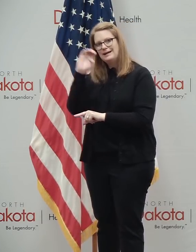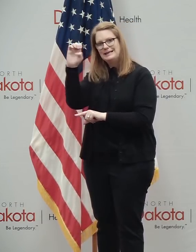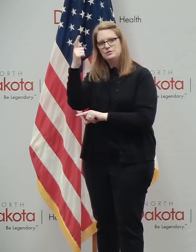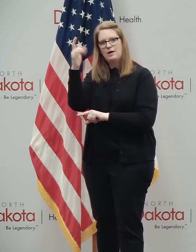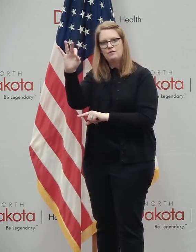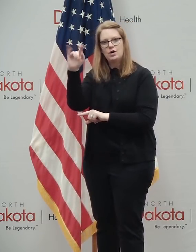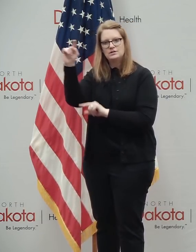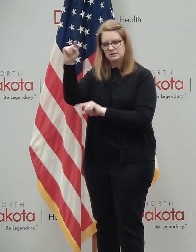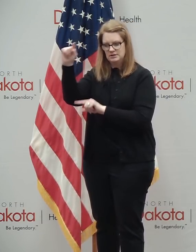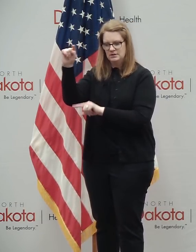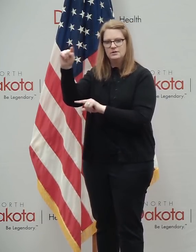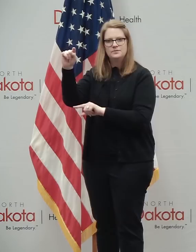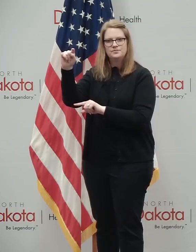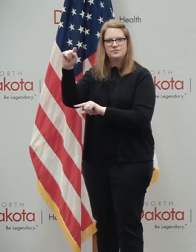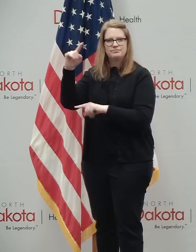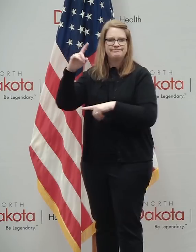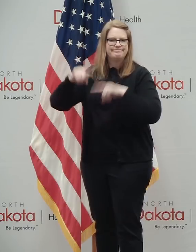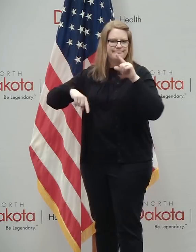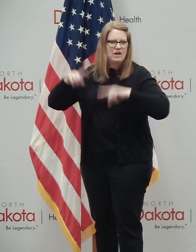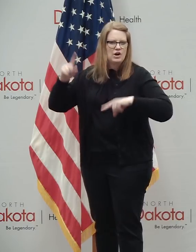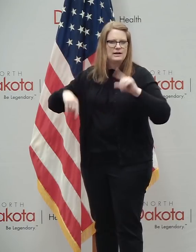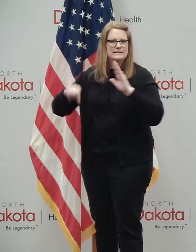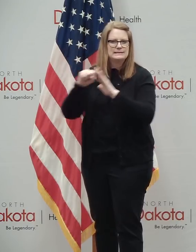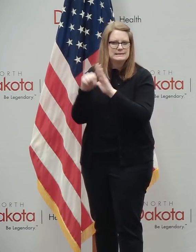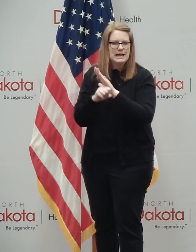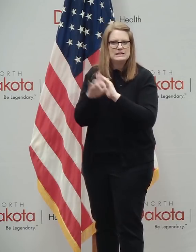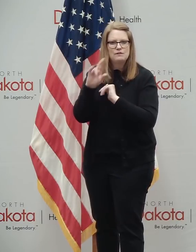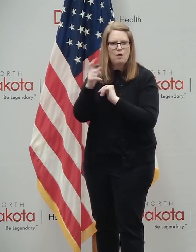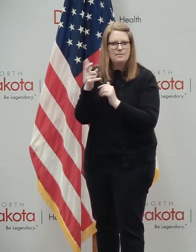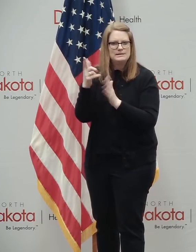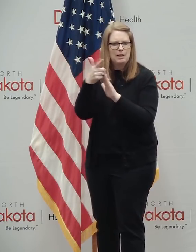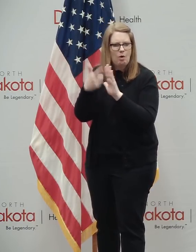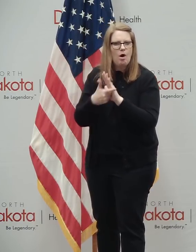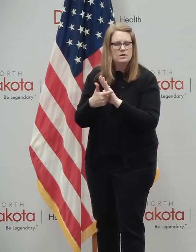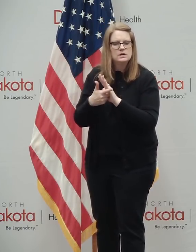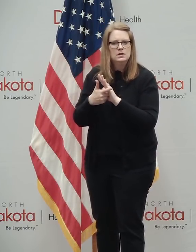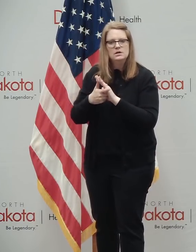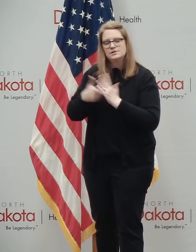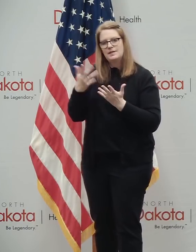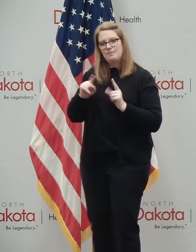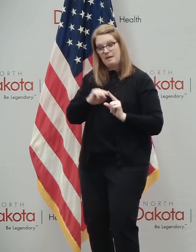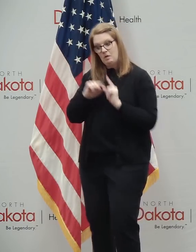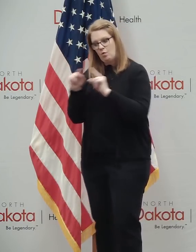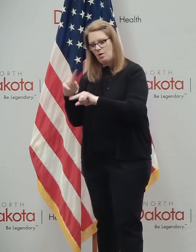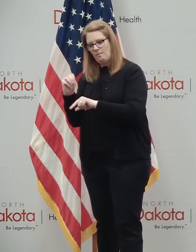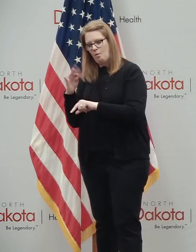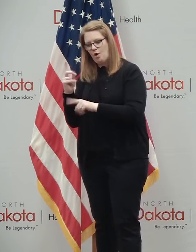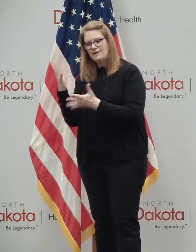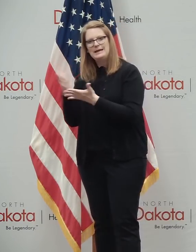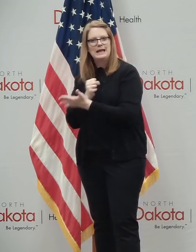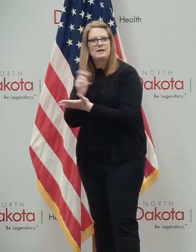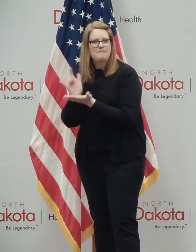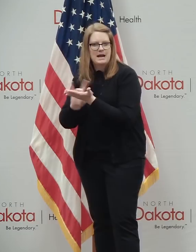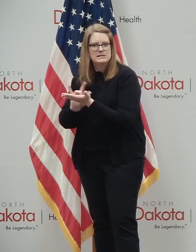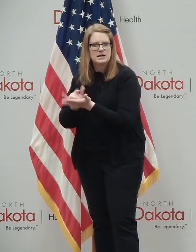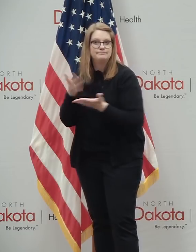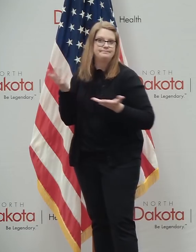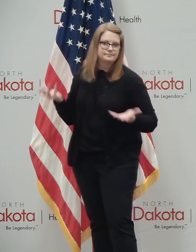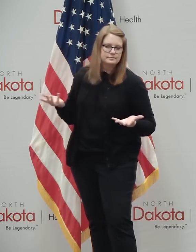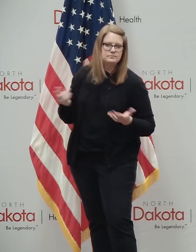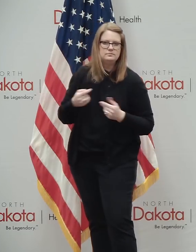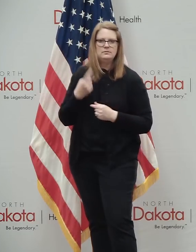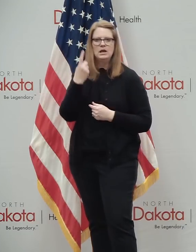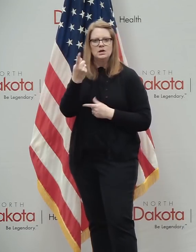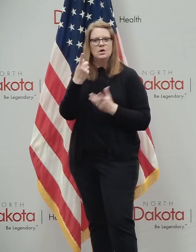Forks because of the varying states' pharmacy laws. But again, we are one community. We are